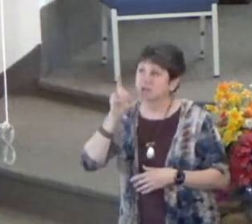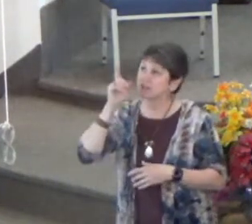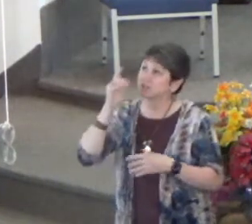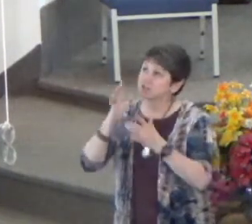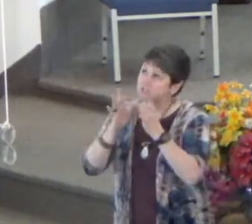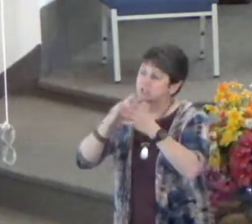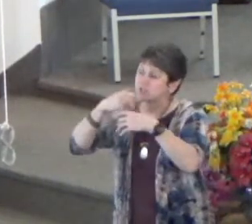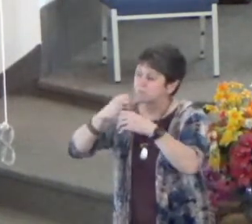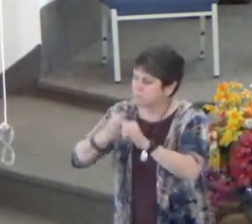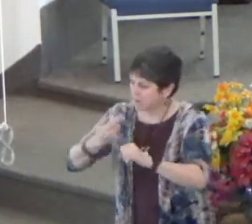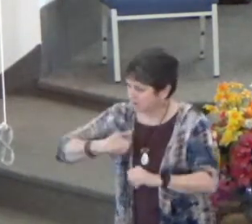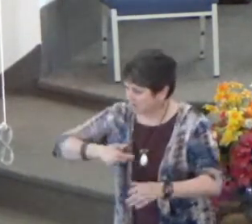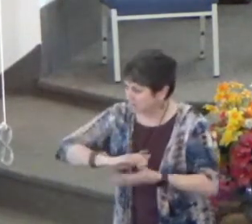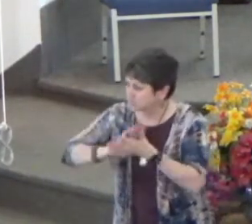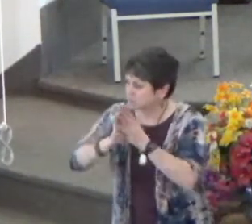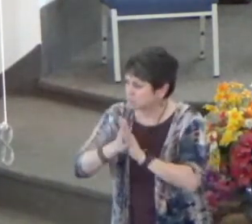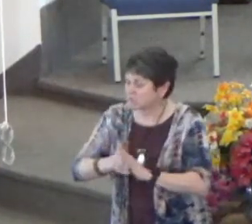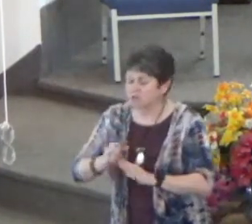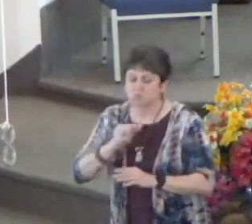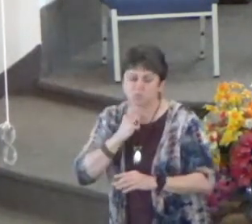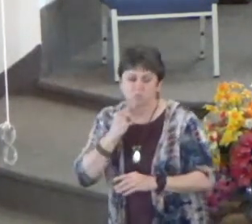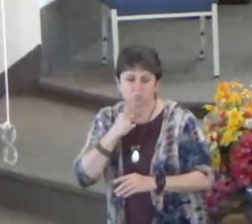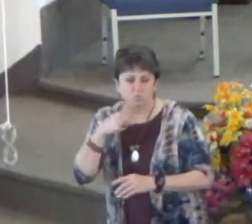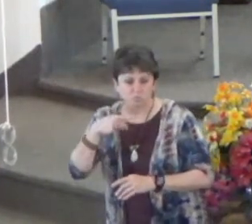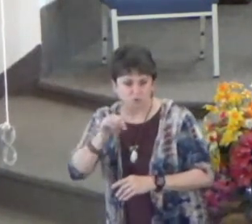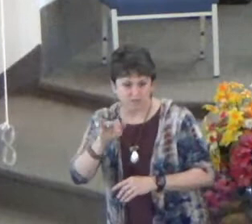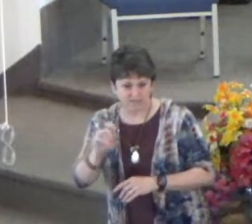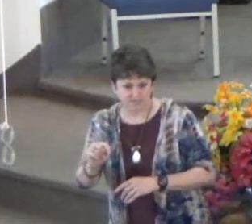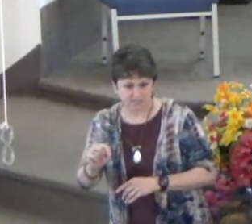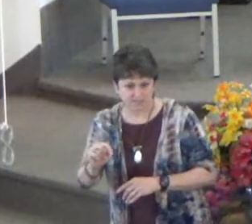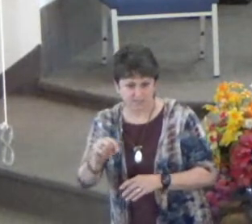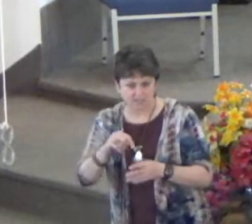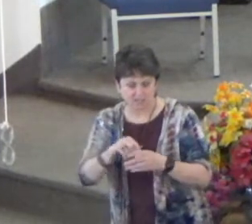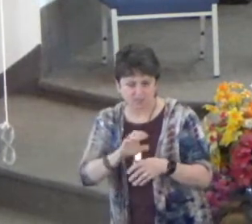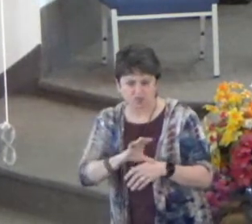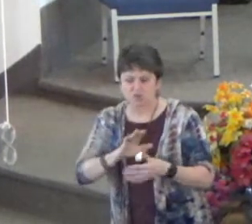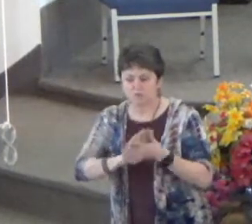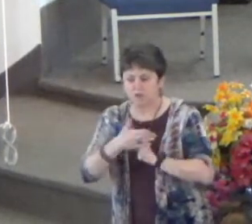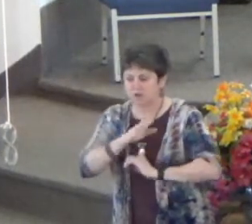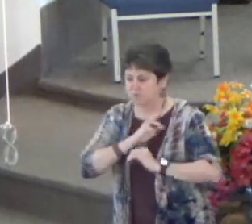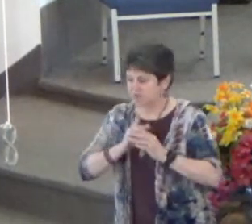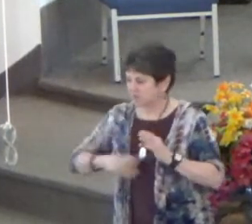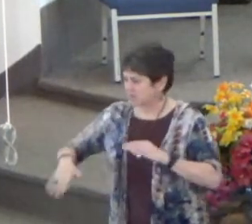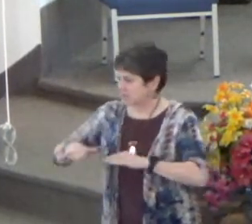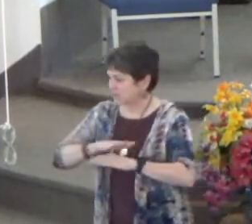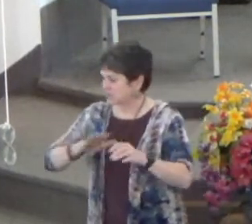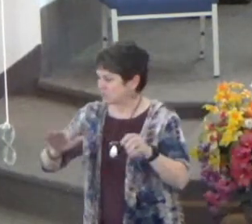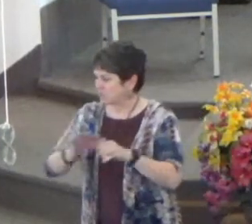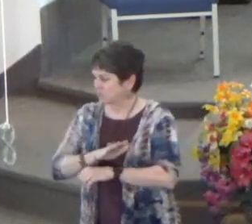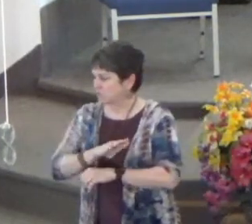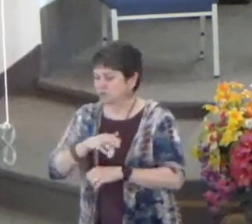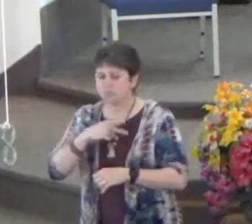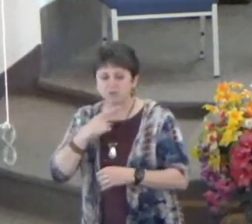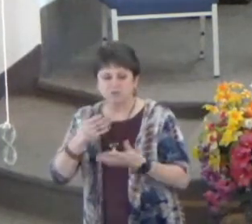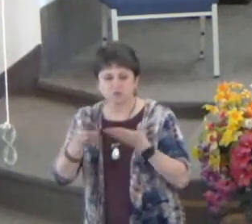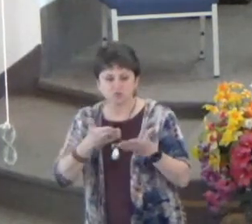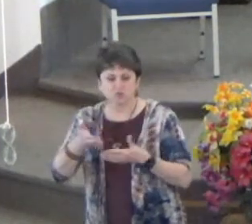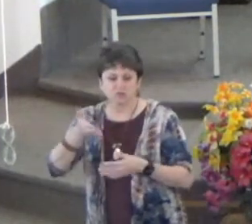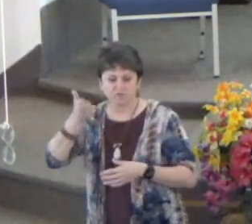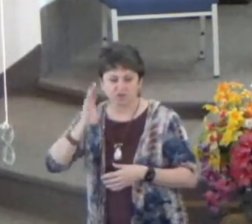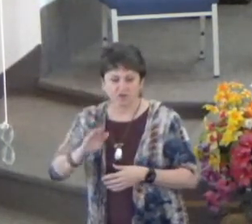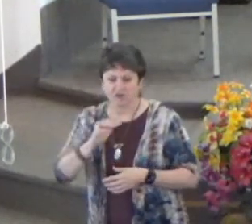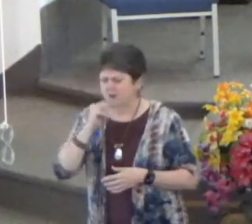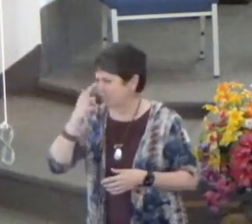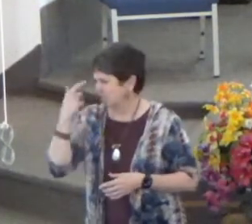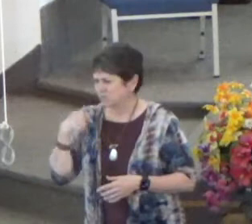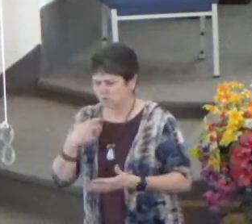us to be priests, to be a kingdom of priests, to serve our God, not